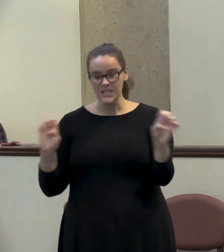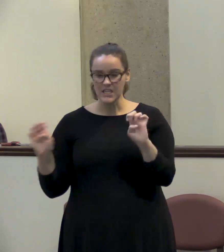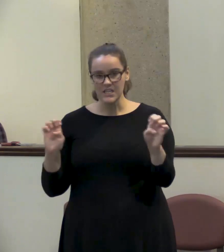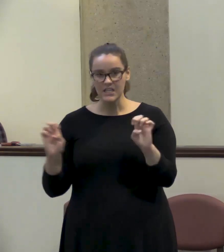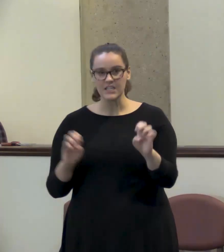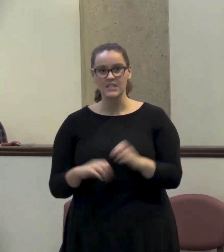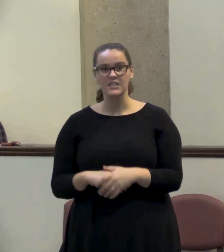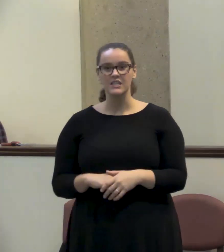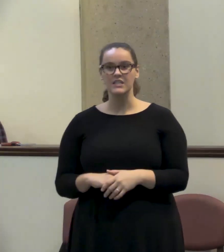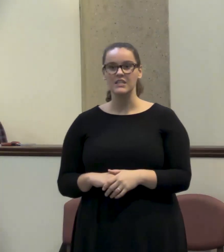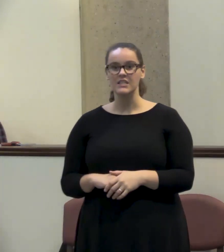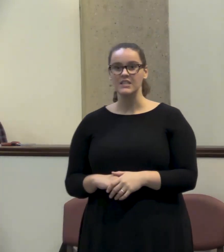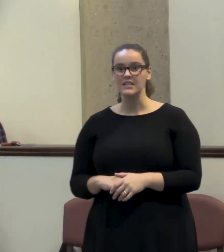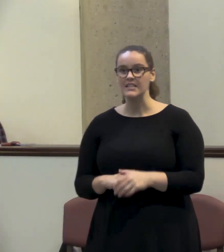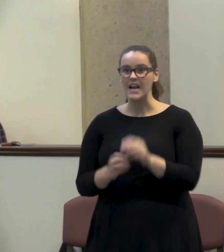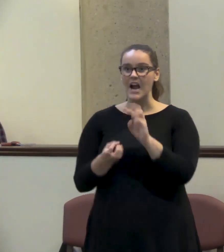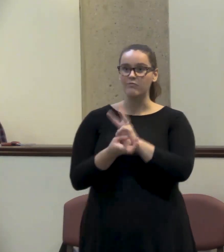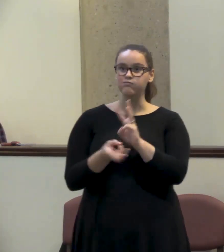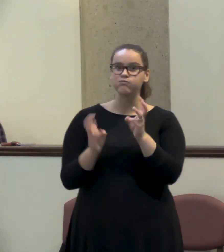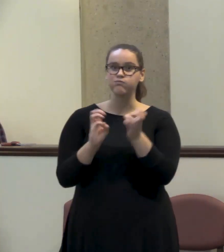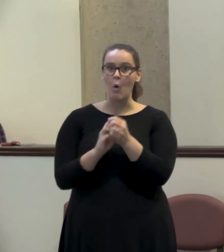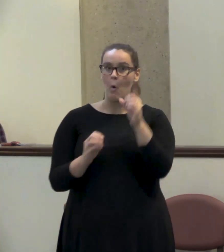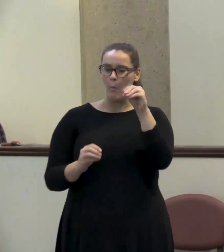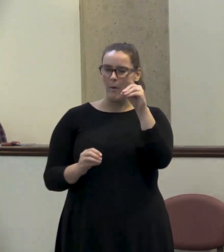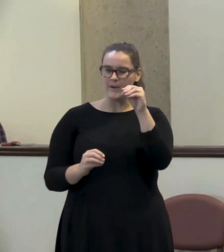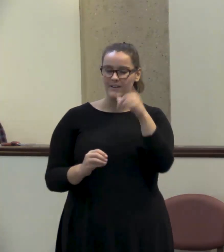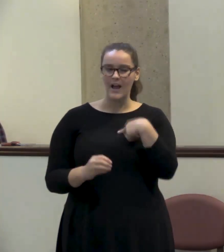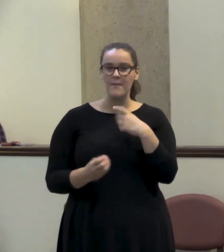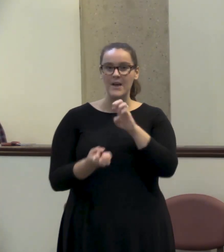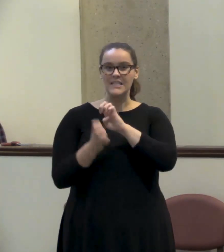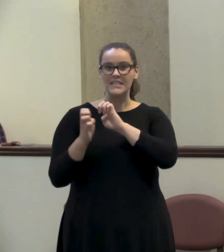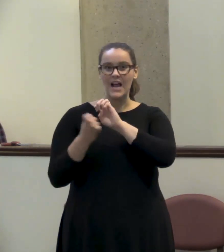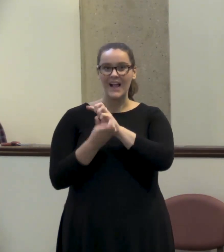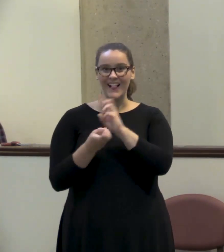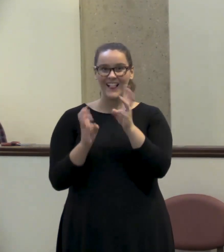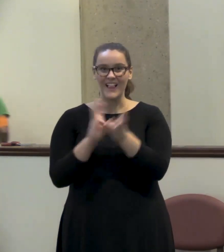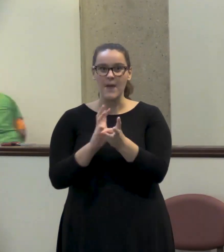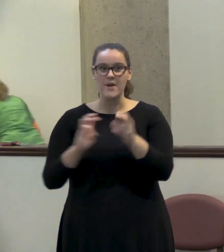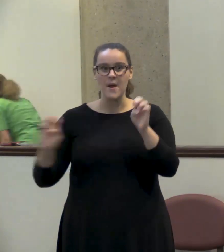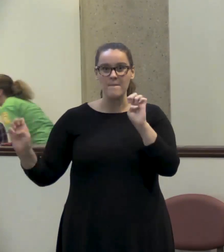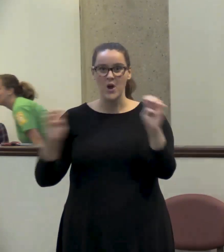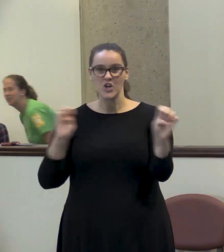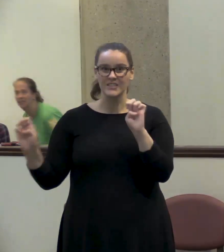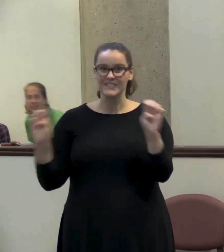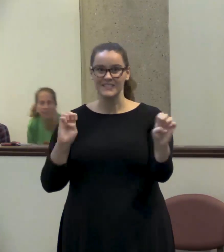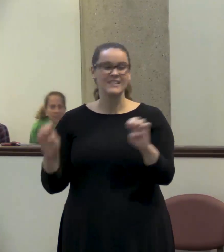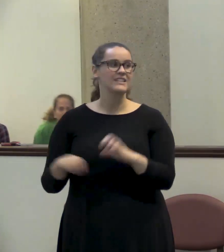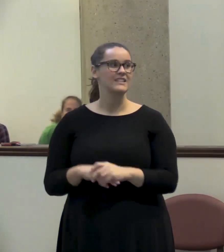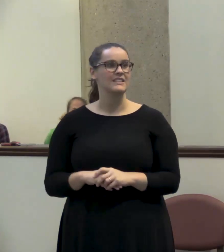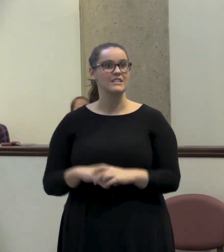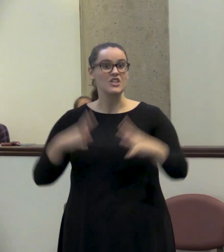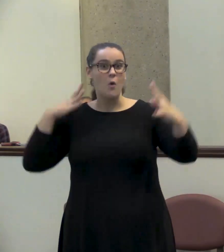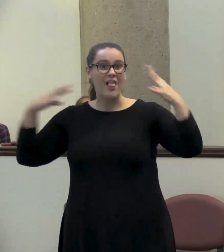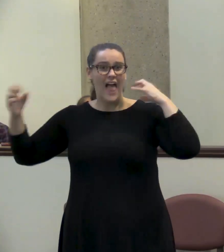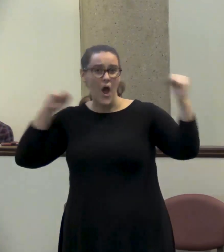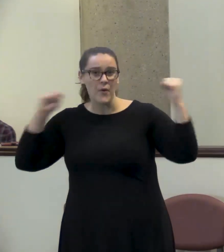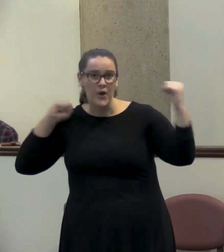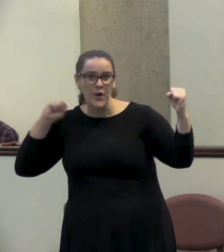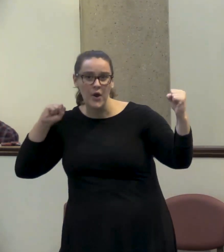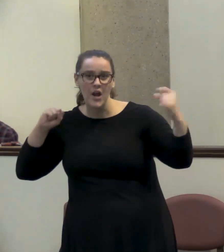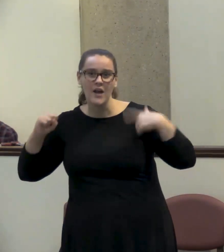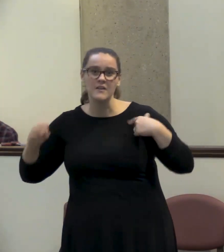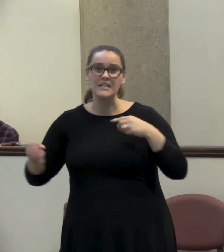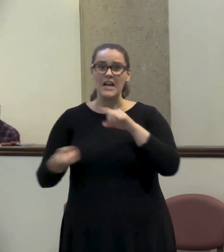A climate emergency. One more time. A climate emergency. Okay, a little louder so they hear us. sheriff's upstairs?